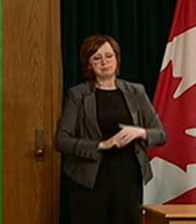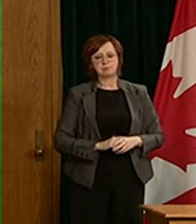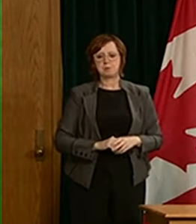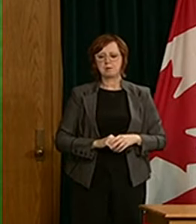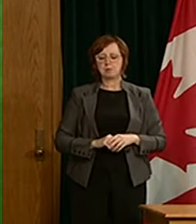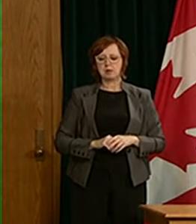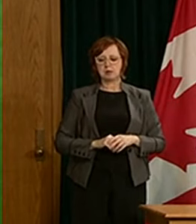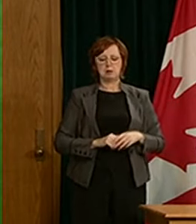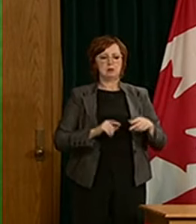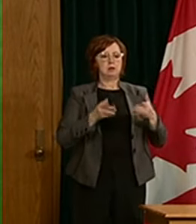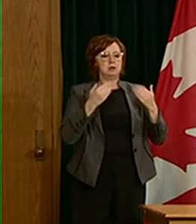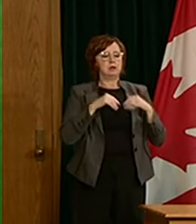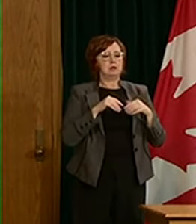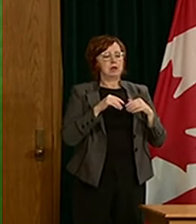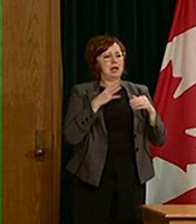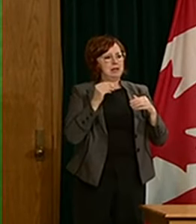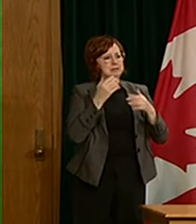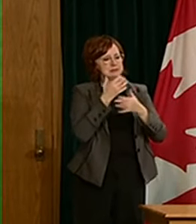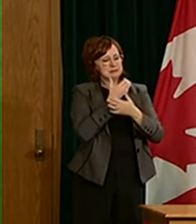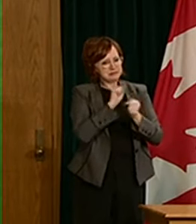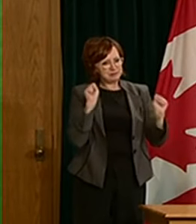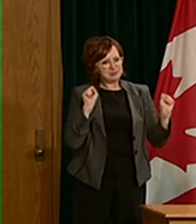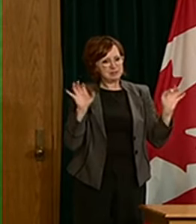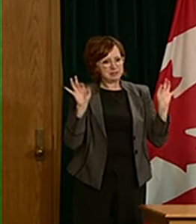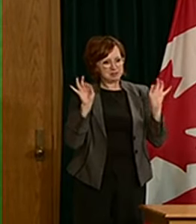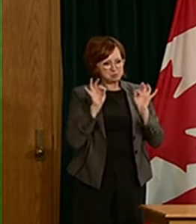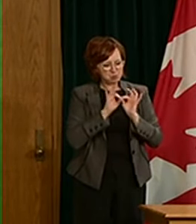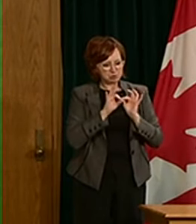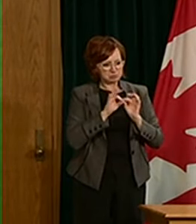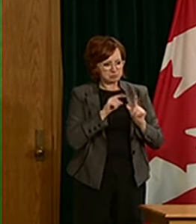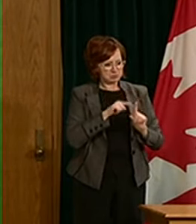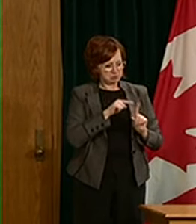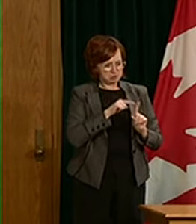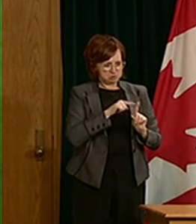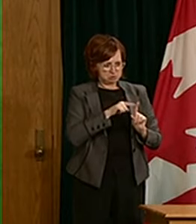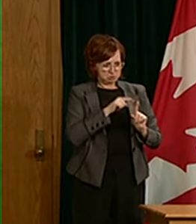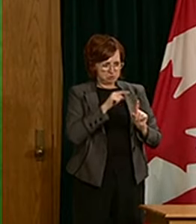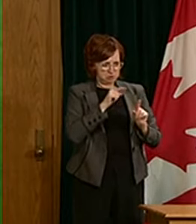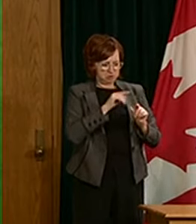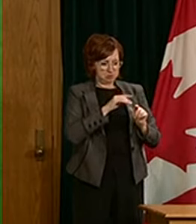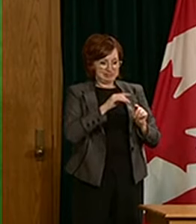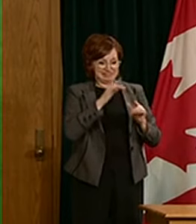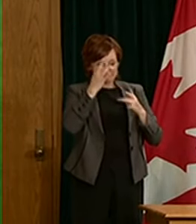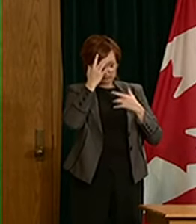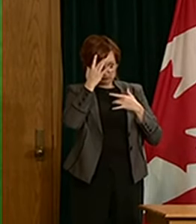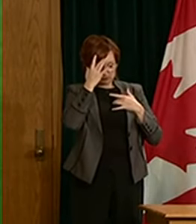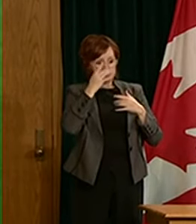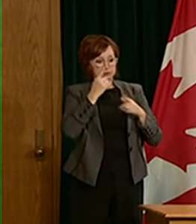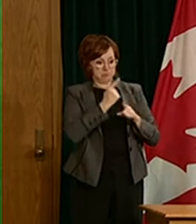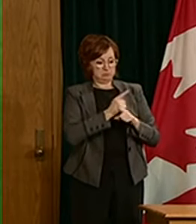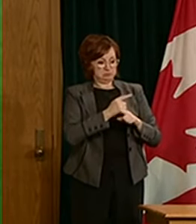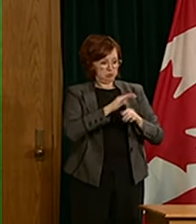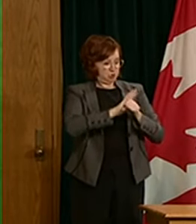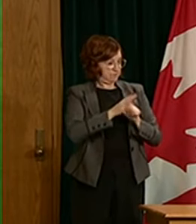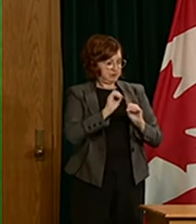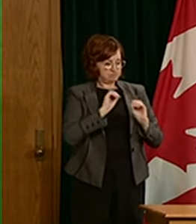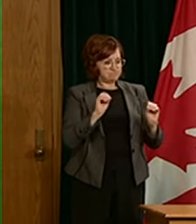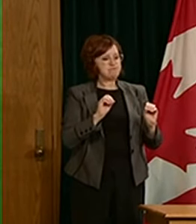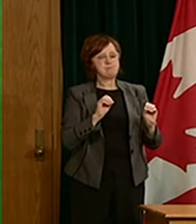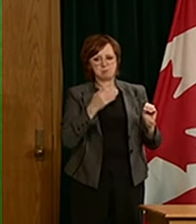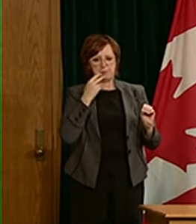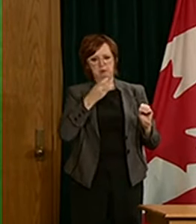allow us to move patients out of the hospitals where they can receive those services appropriately in other environments. We have planned a field hospital